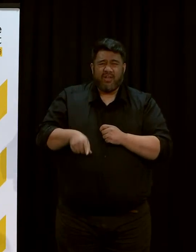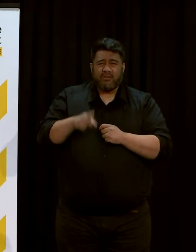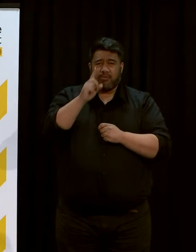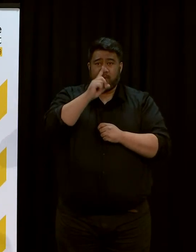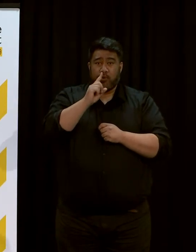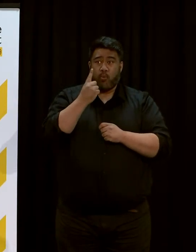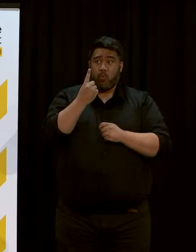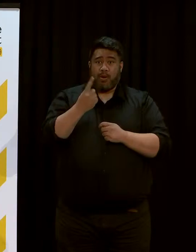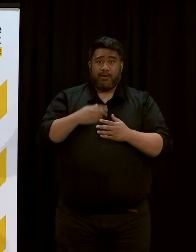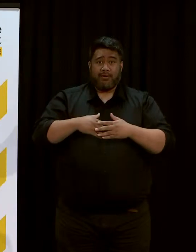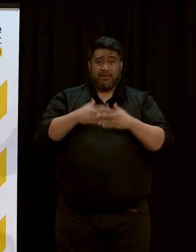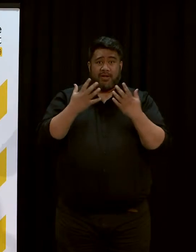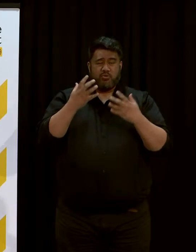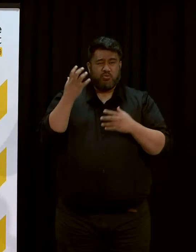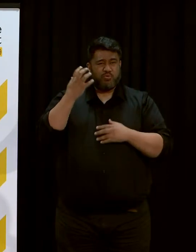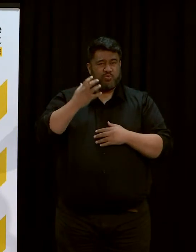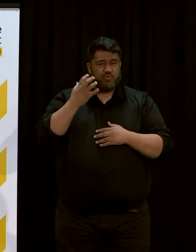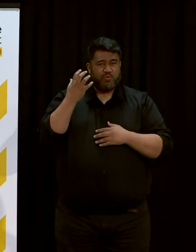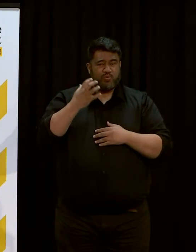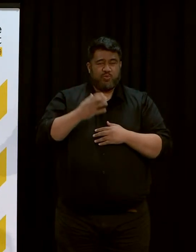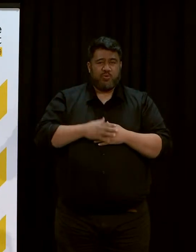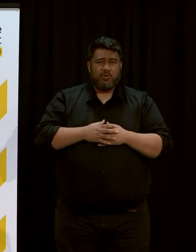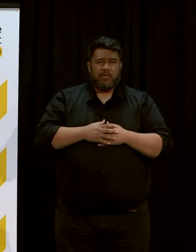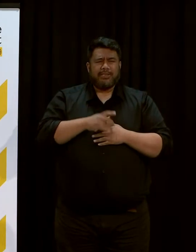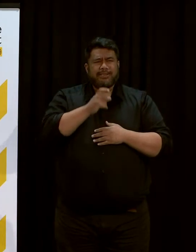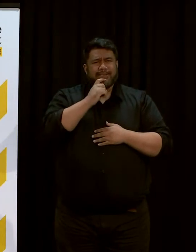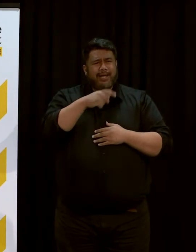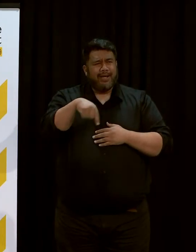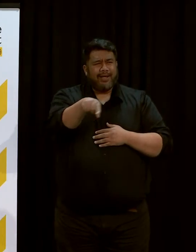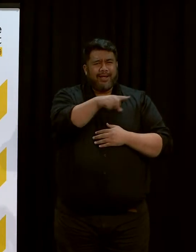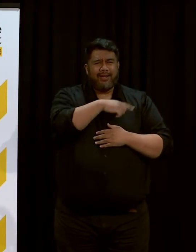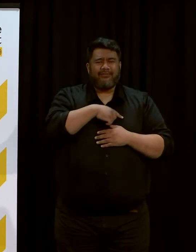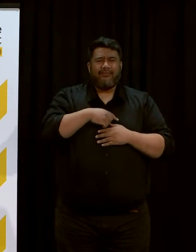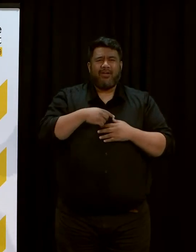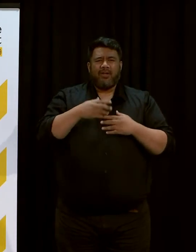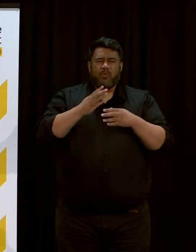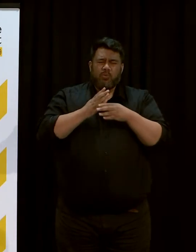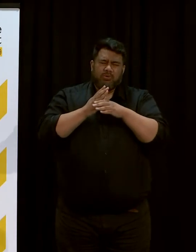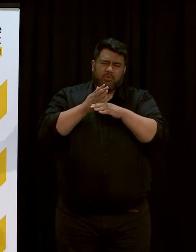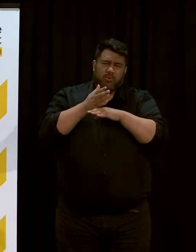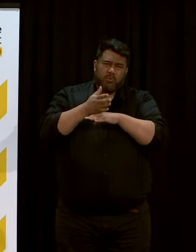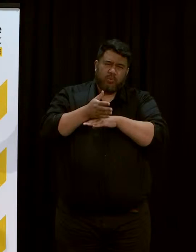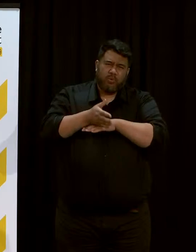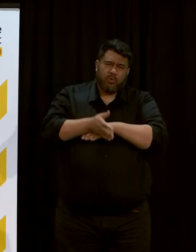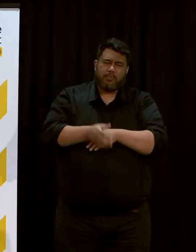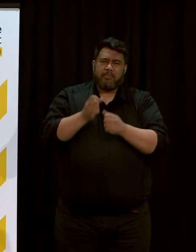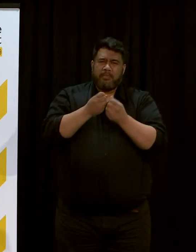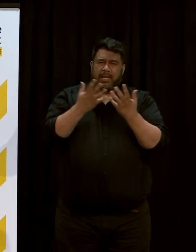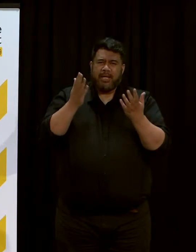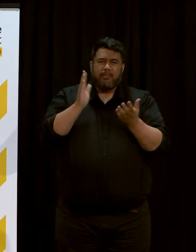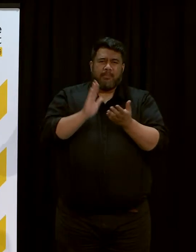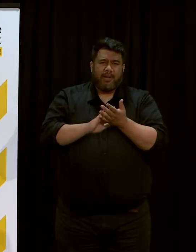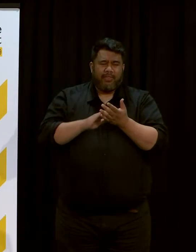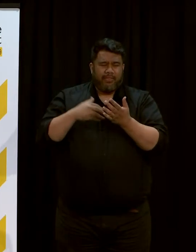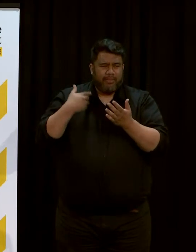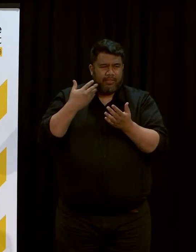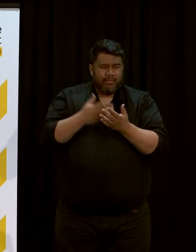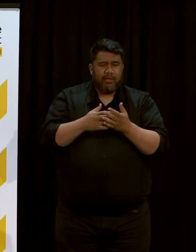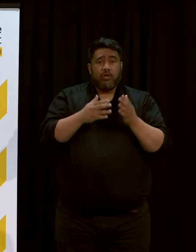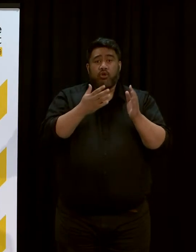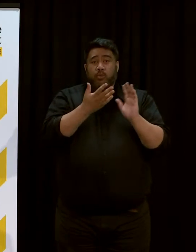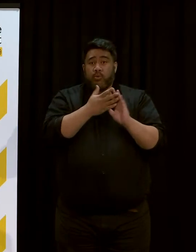enormous. It was a tribute to the health staff, to the people who have been working tirelessly alongside them for months, community